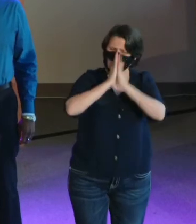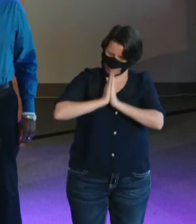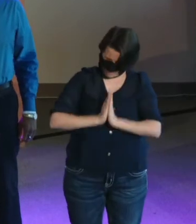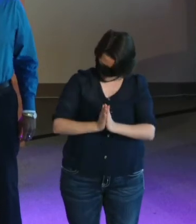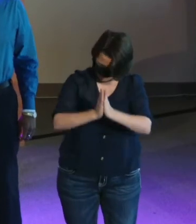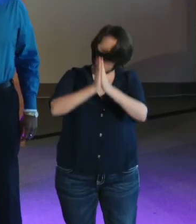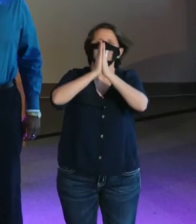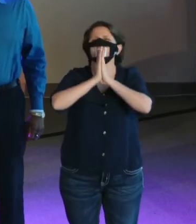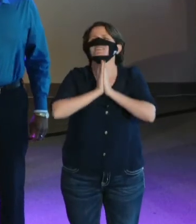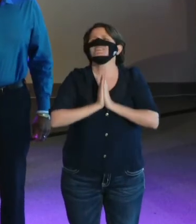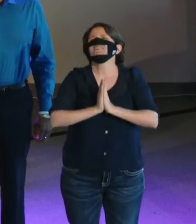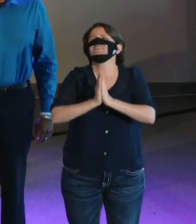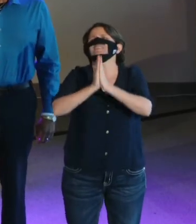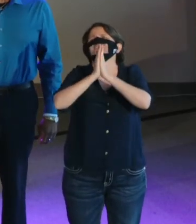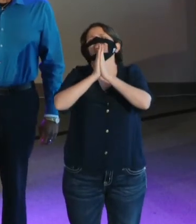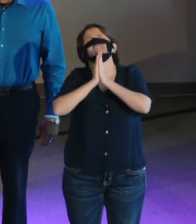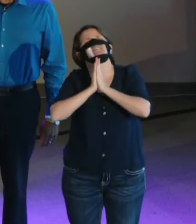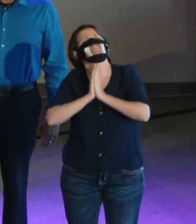you pray for me,